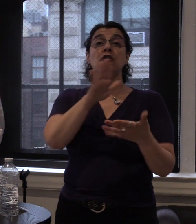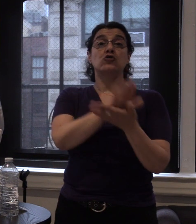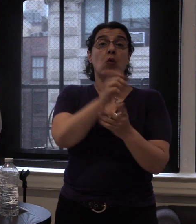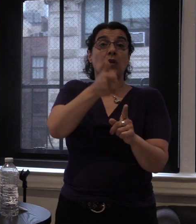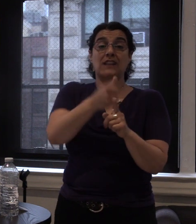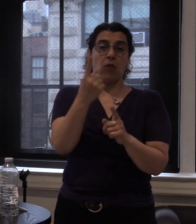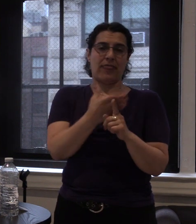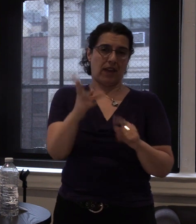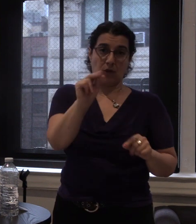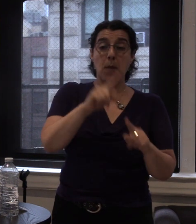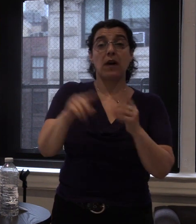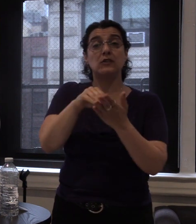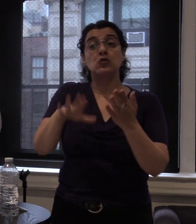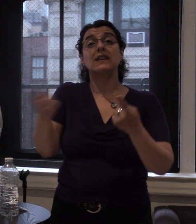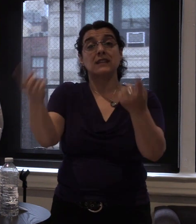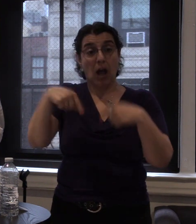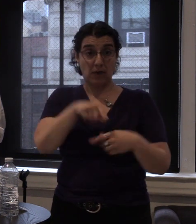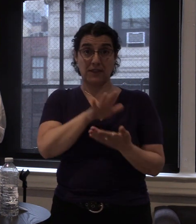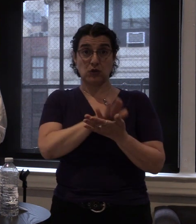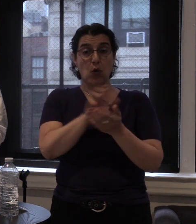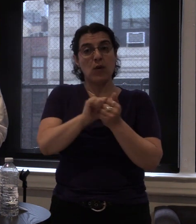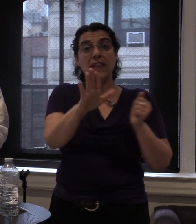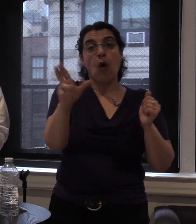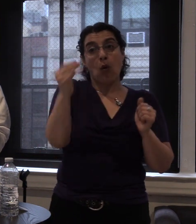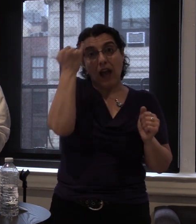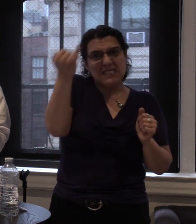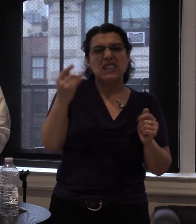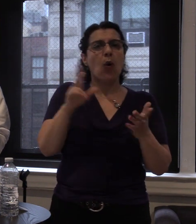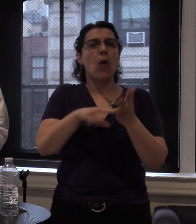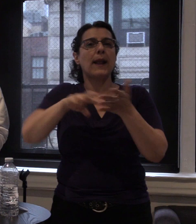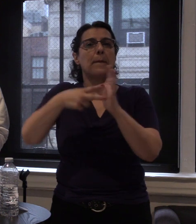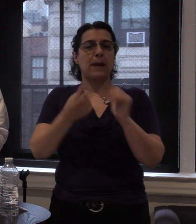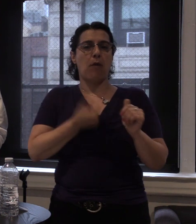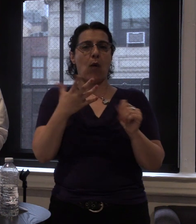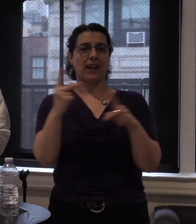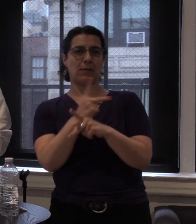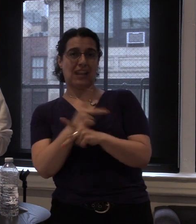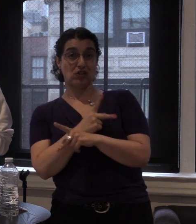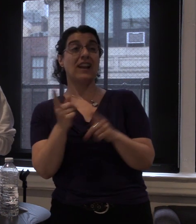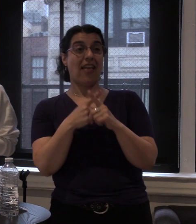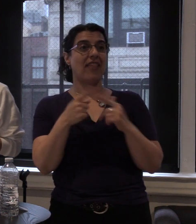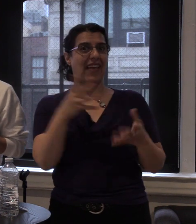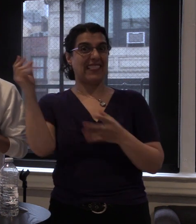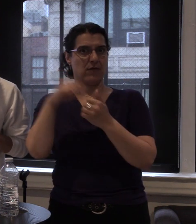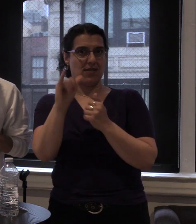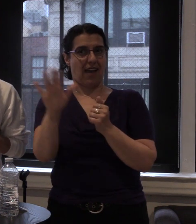one thing, but the students come to the school with their own idea of what poetic computation could be, and they walk away with